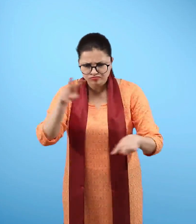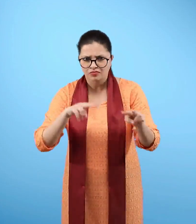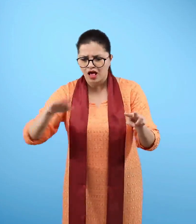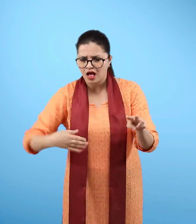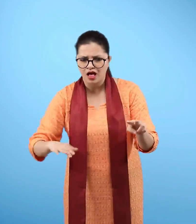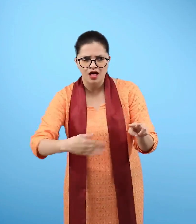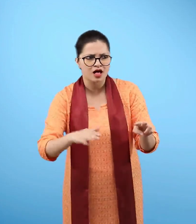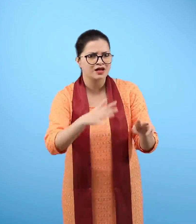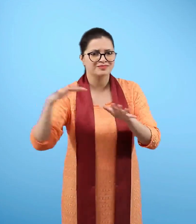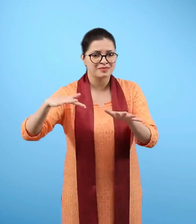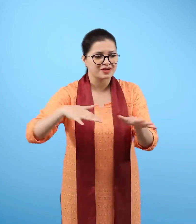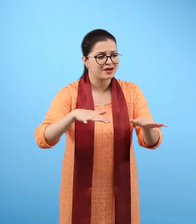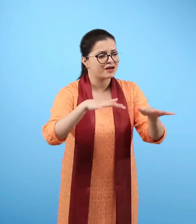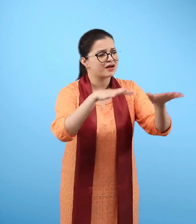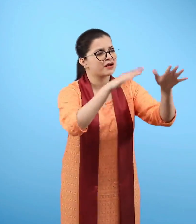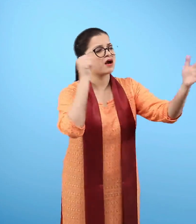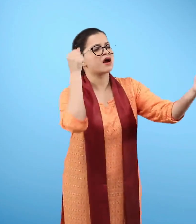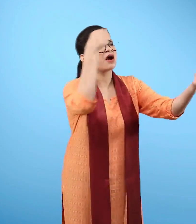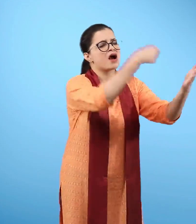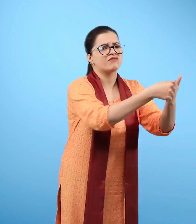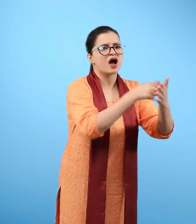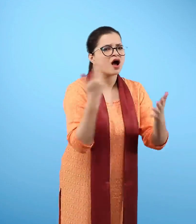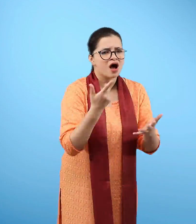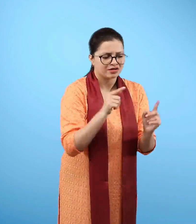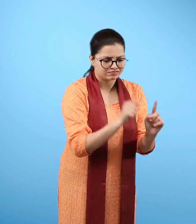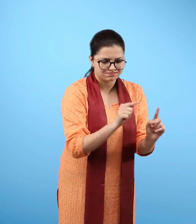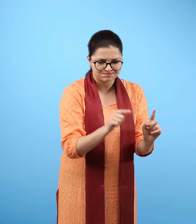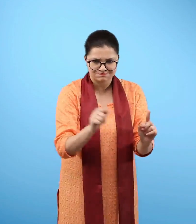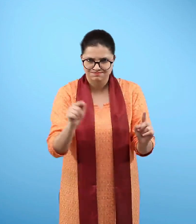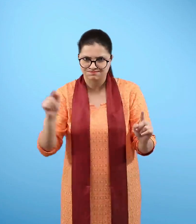in which the route of the parade is written.